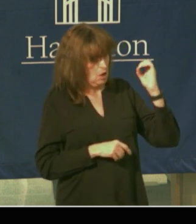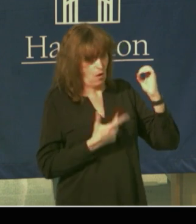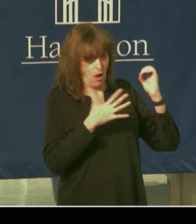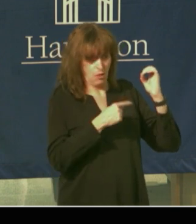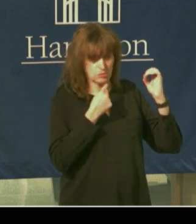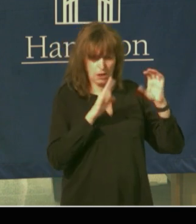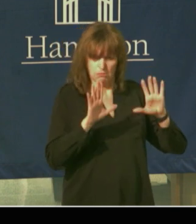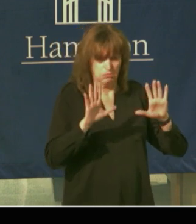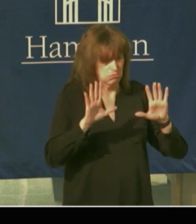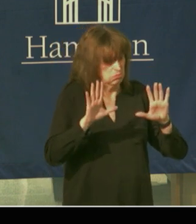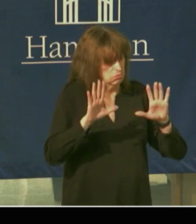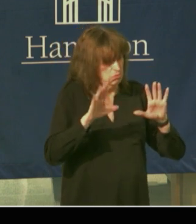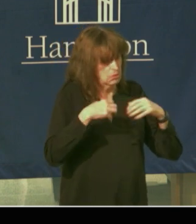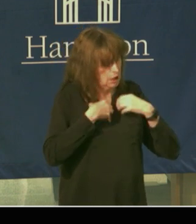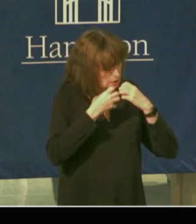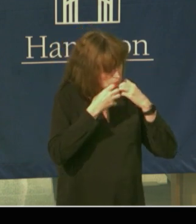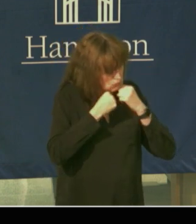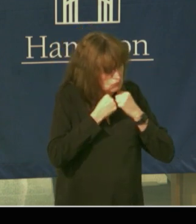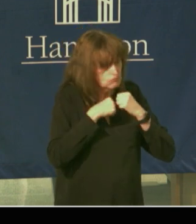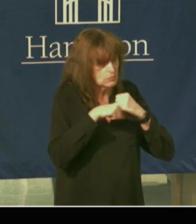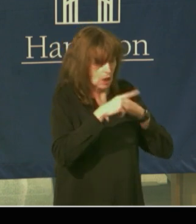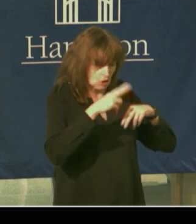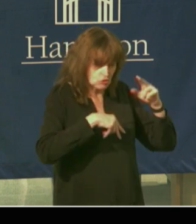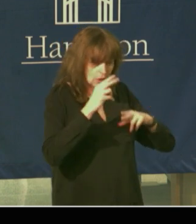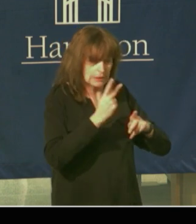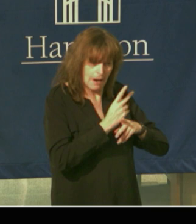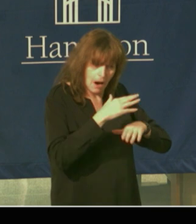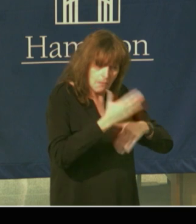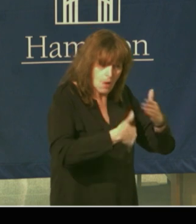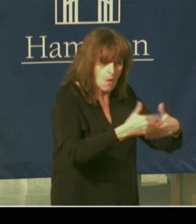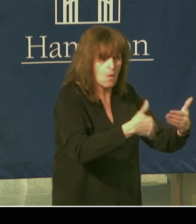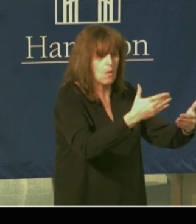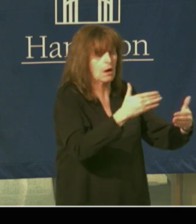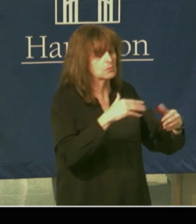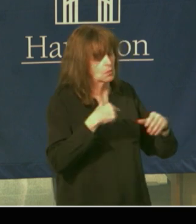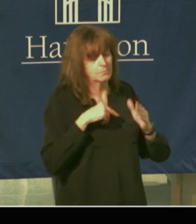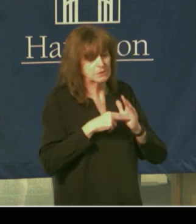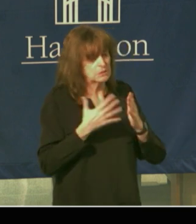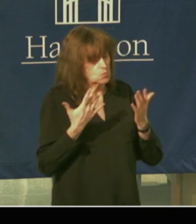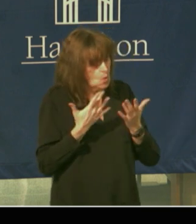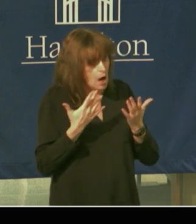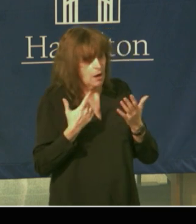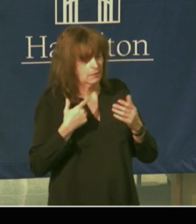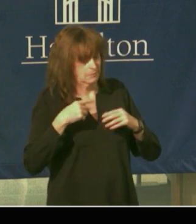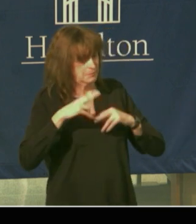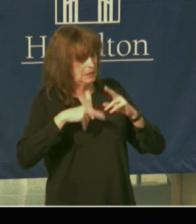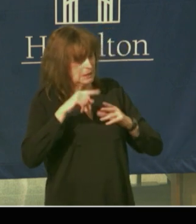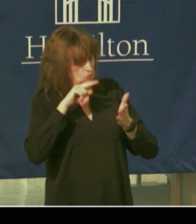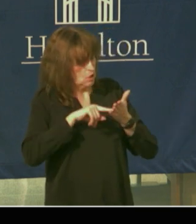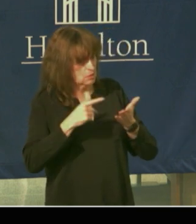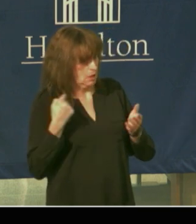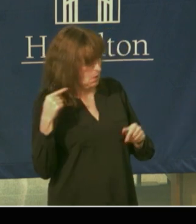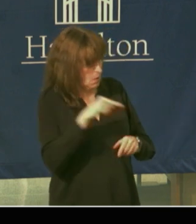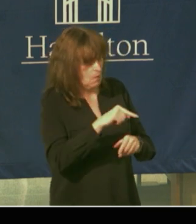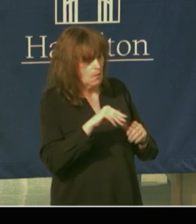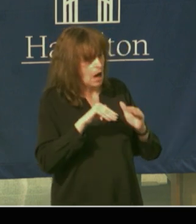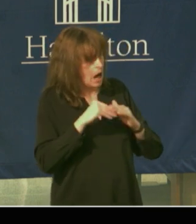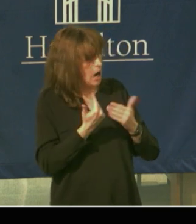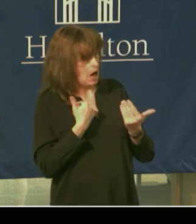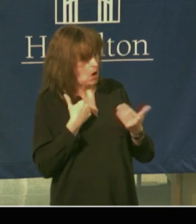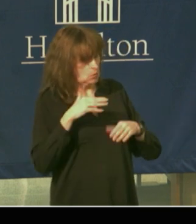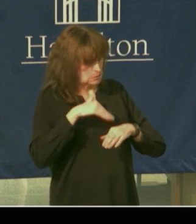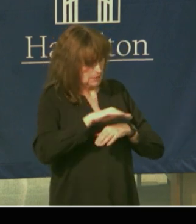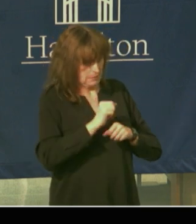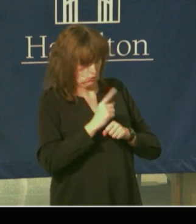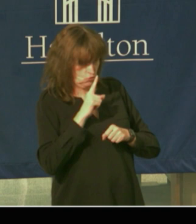support that. You can't do much construction if we can't get our building inspectors on site. So we'll have to figure those pieces out. So we're learning a lot about how to